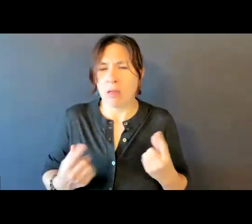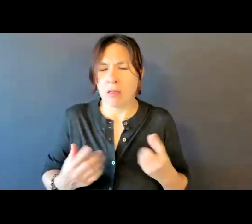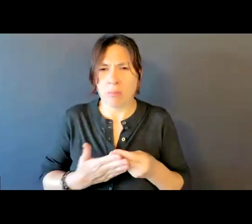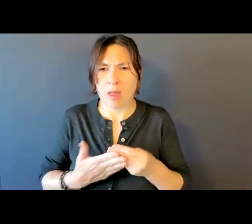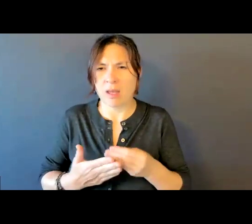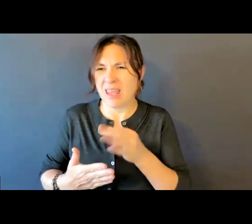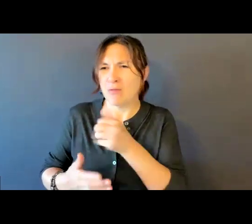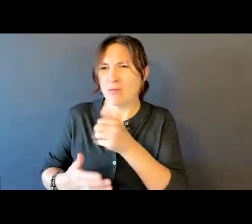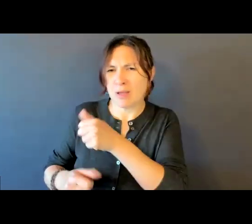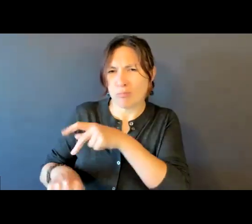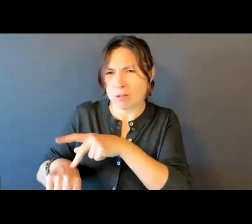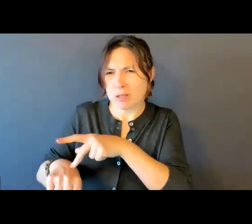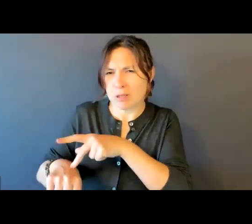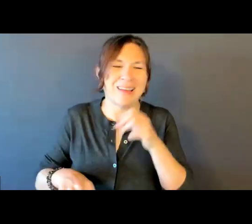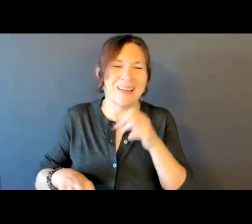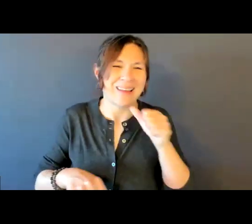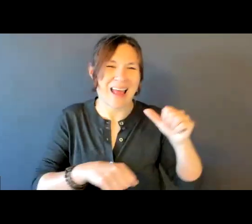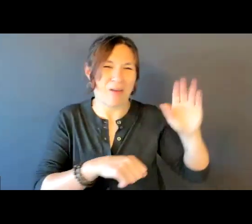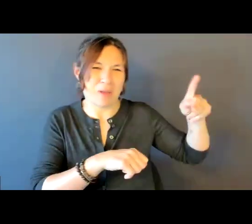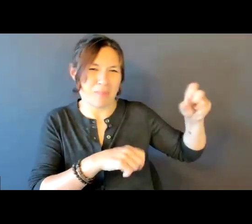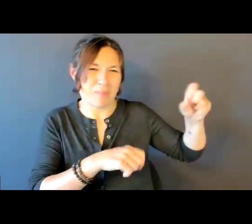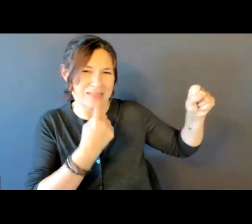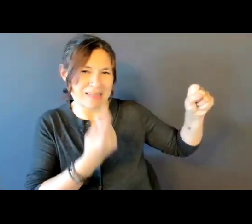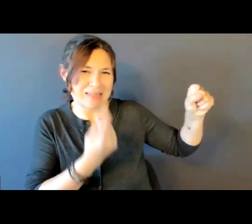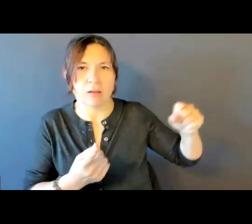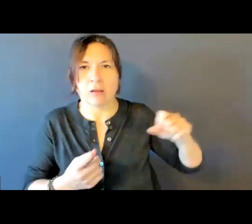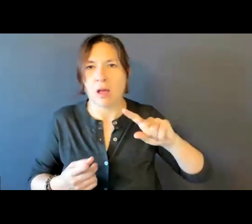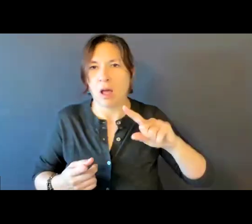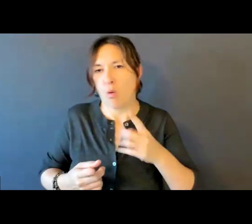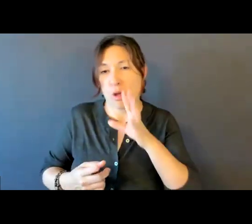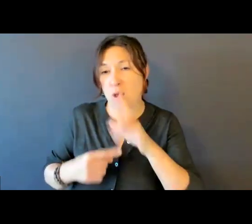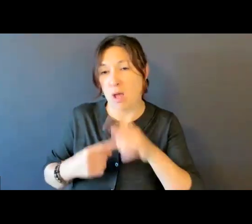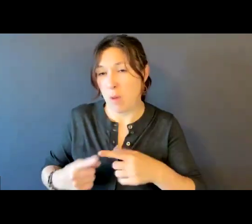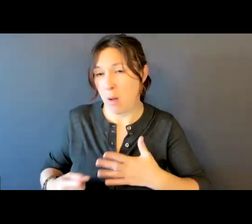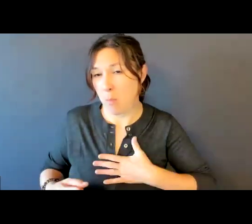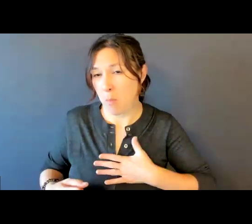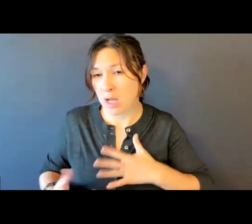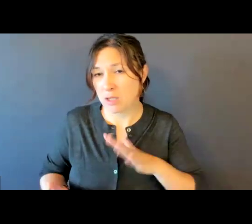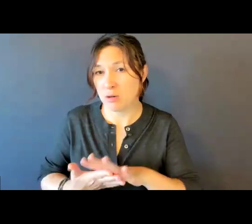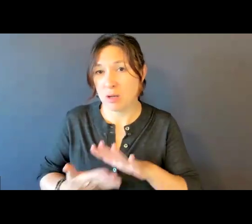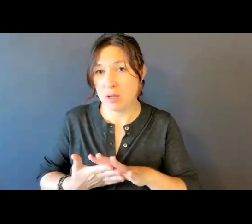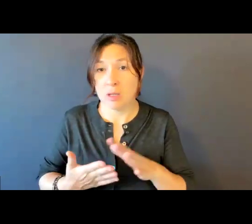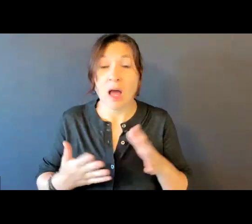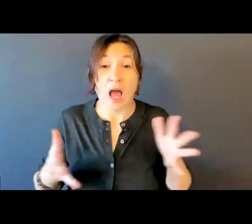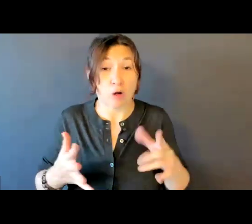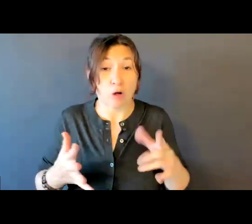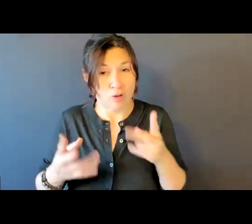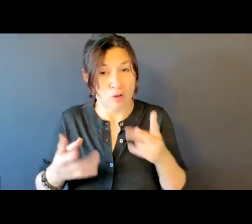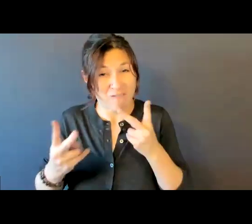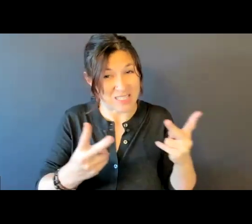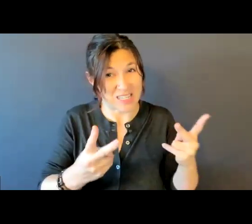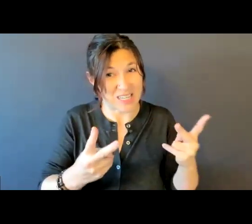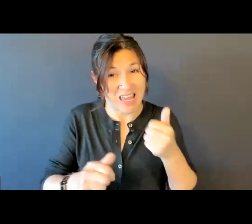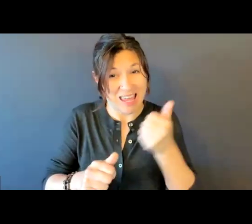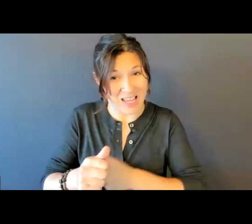do. Sure. I can only speak specifically about my own school. Of course. However, I would encourage you to visit all of these schools because I don't think anyone